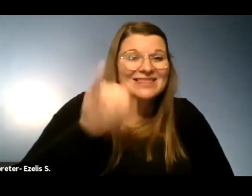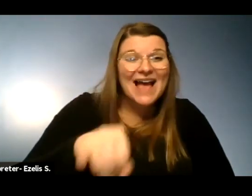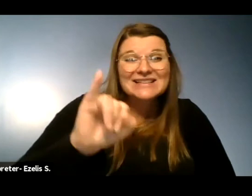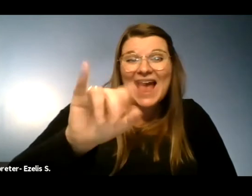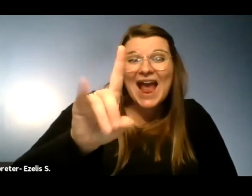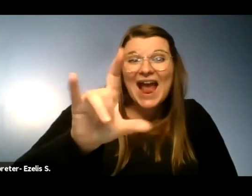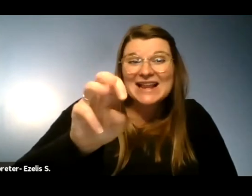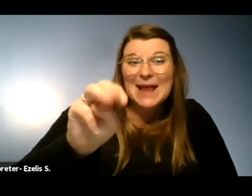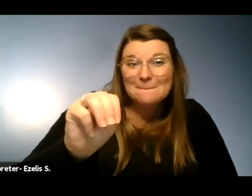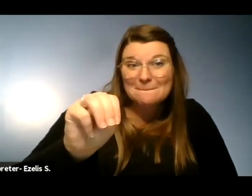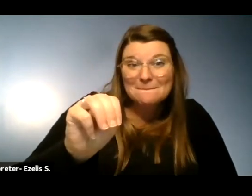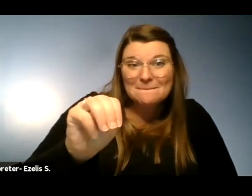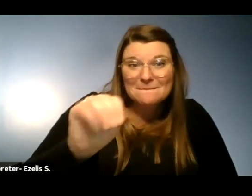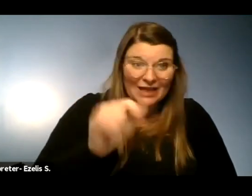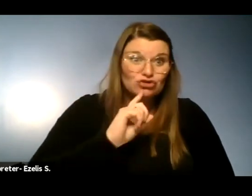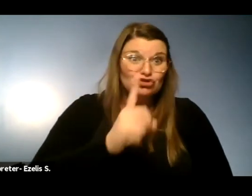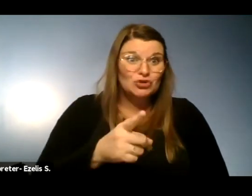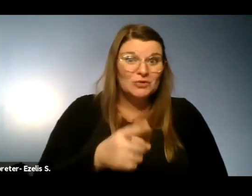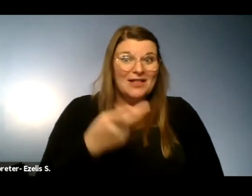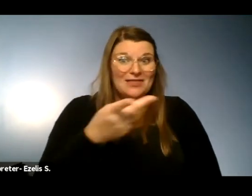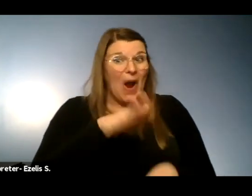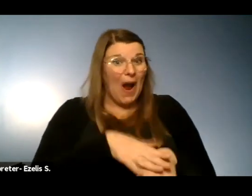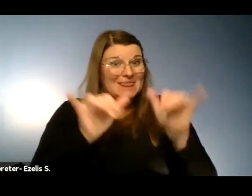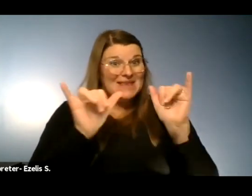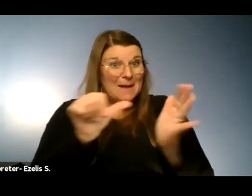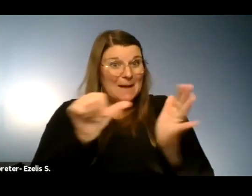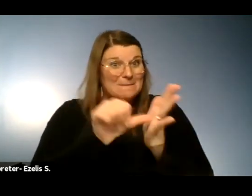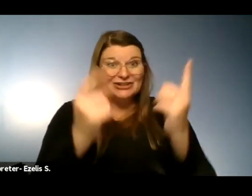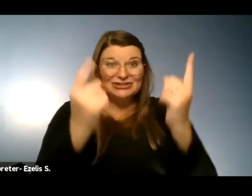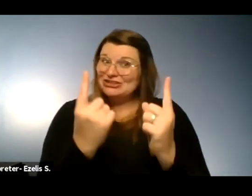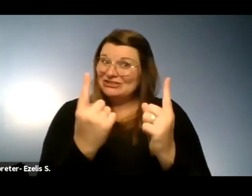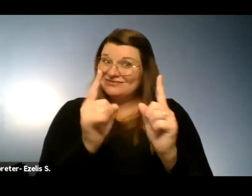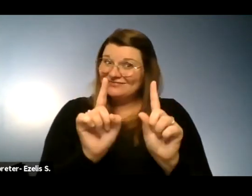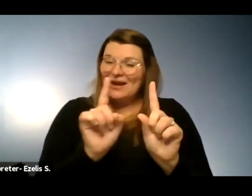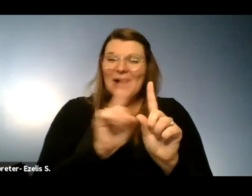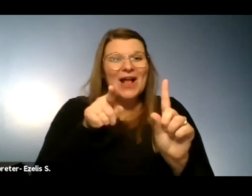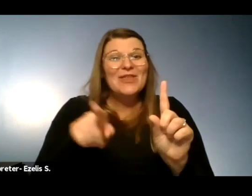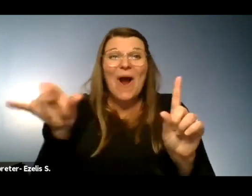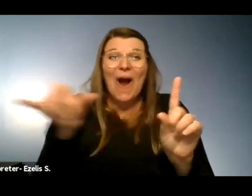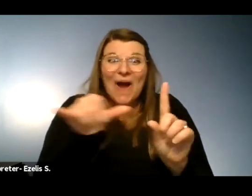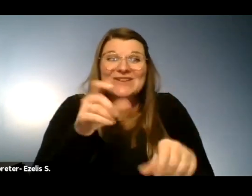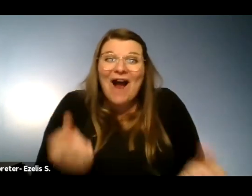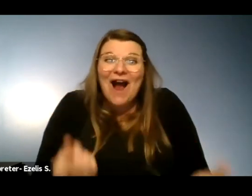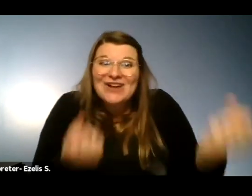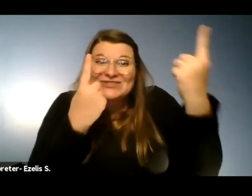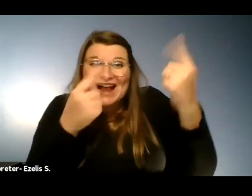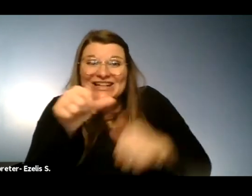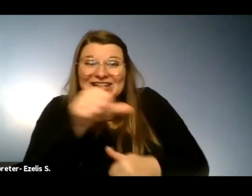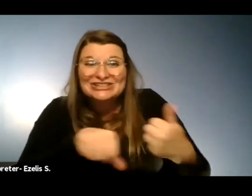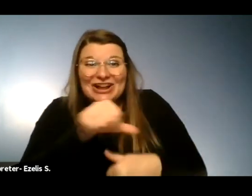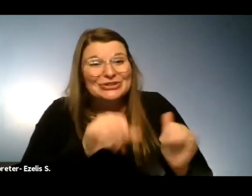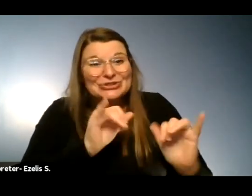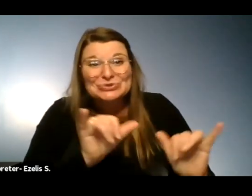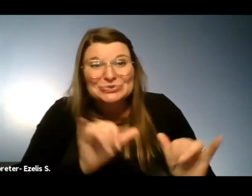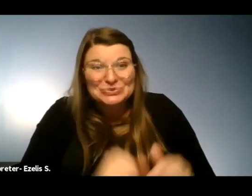also true. They're on the same page, but they're also understanding each other.